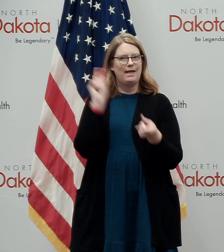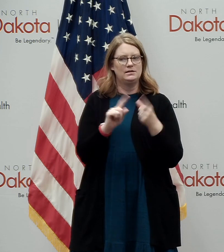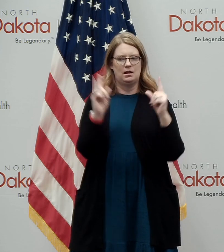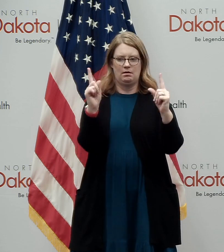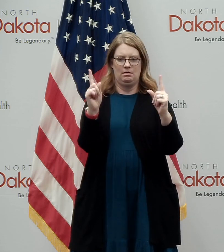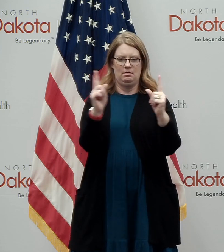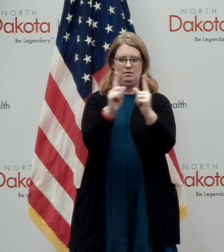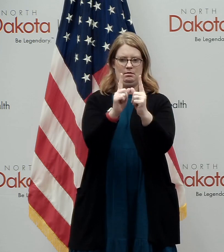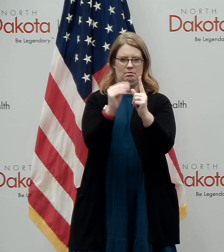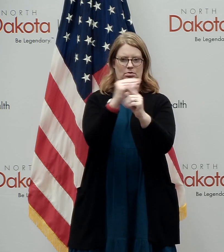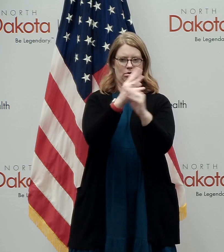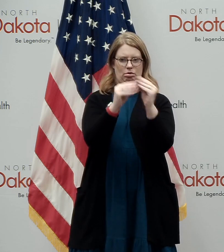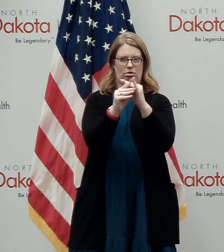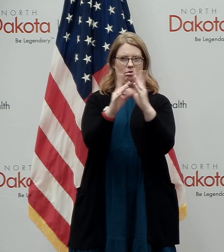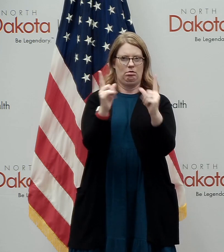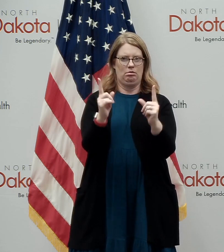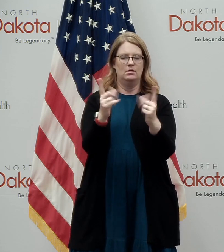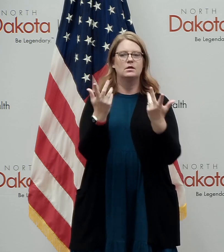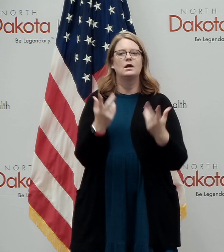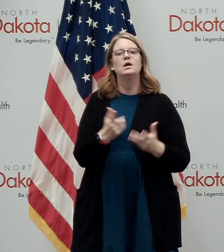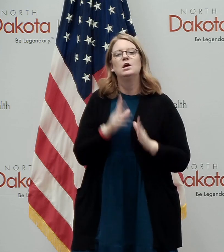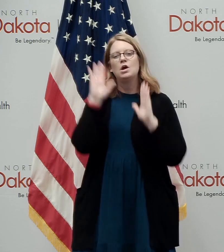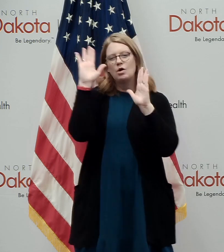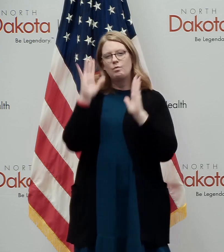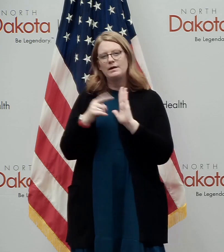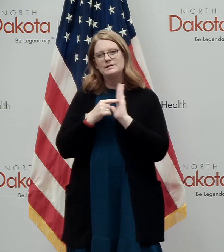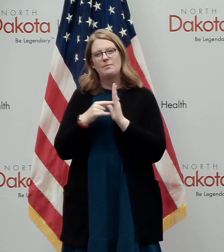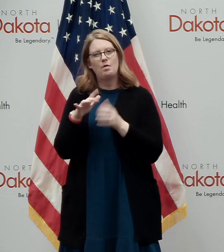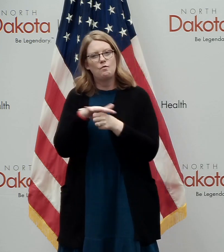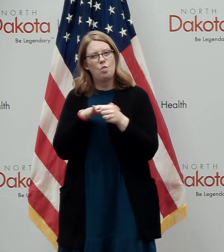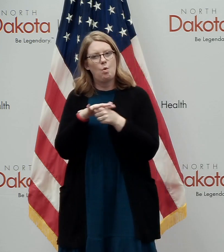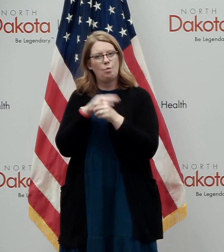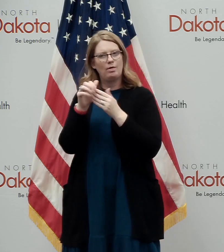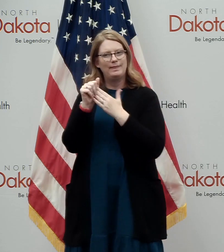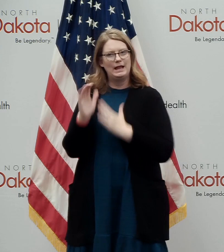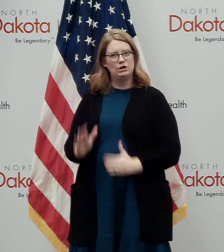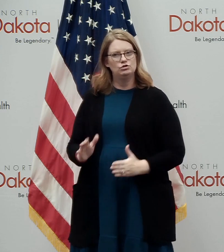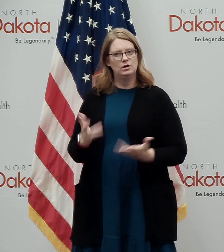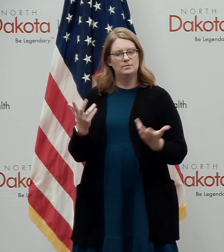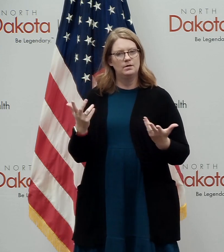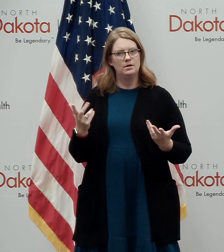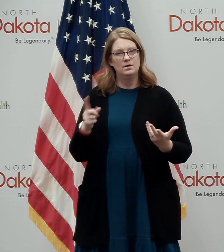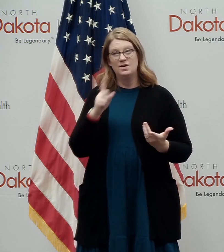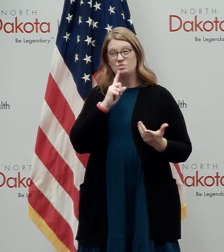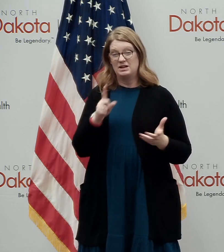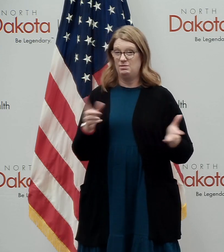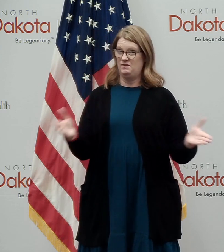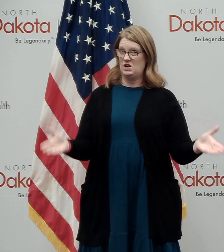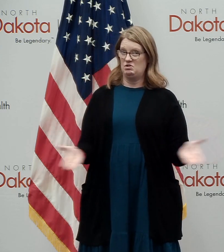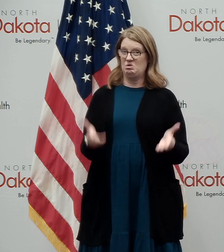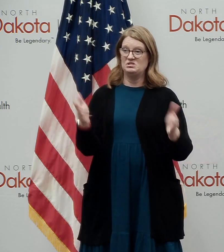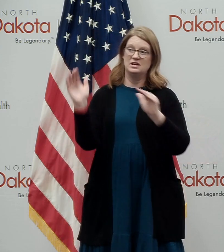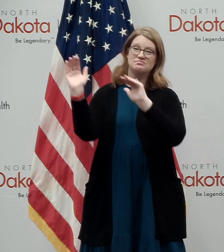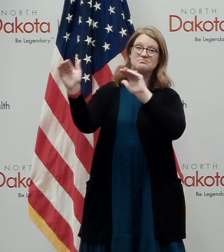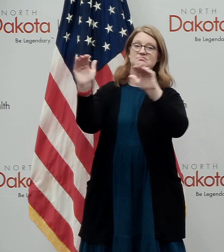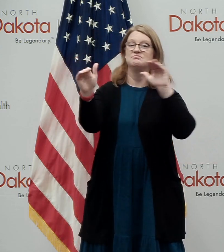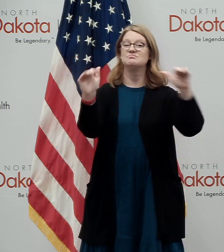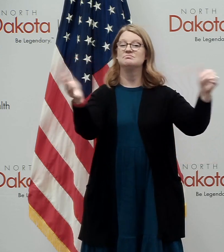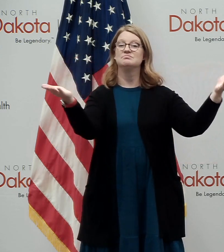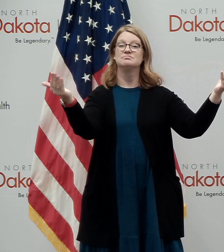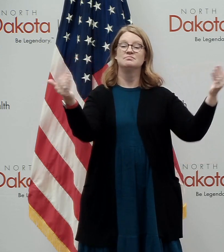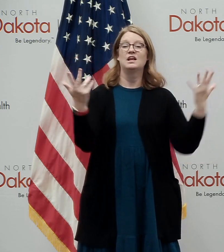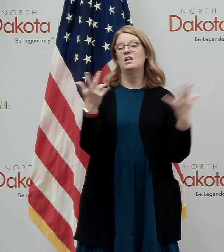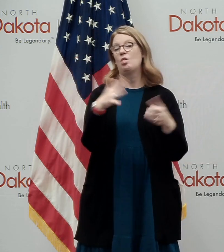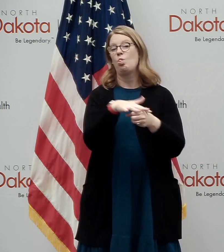moments. A great example of local leadership where we've put out the call for local leadership and we've put out the call